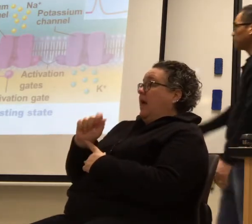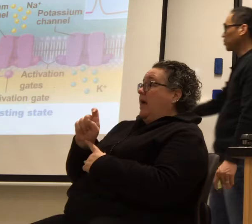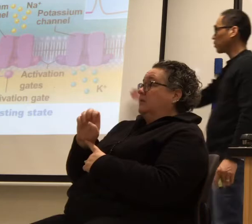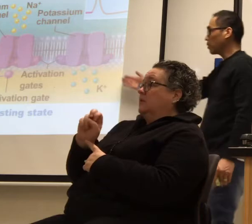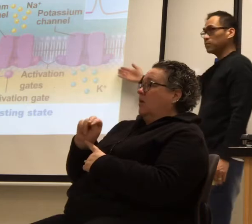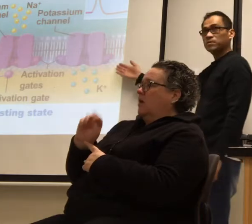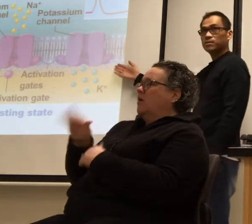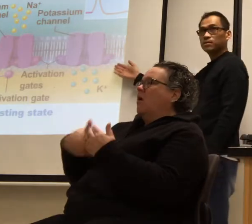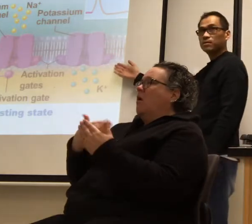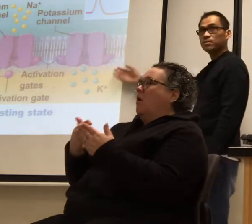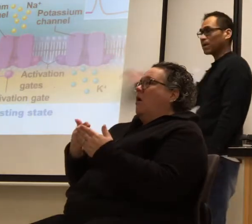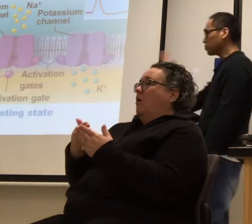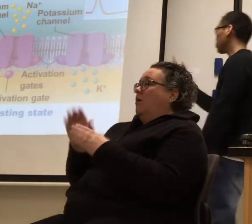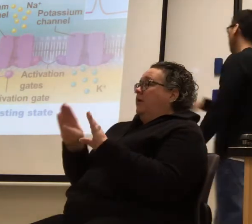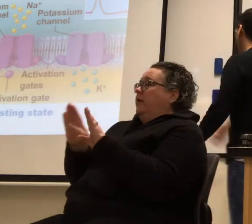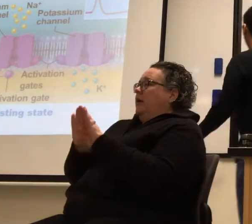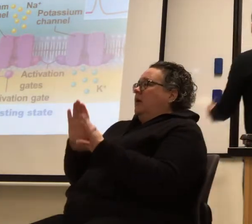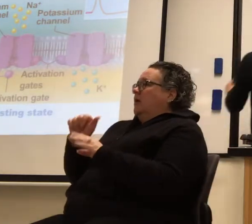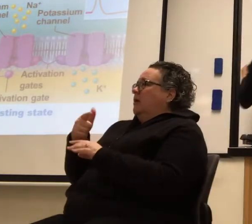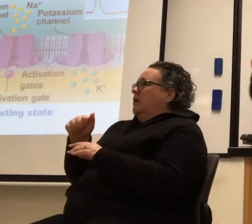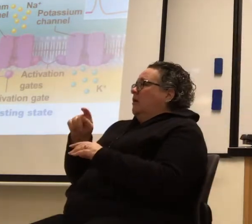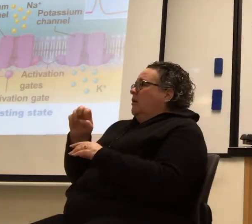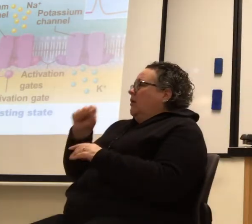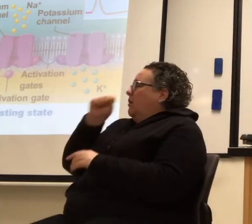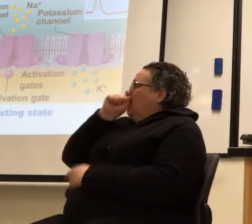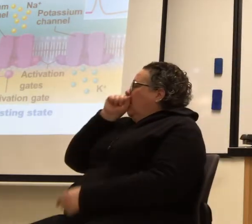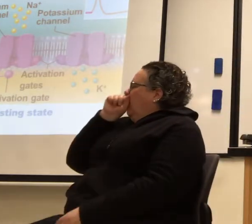all the gates are closed. So I'll just write